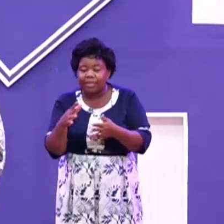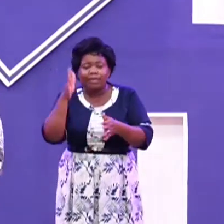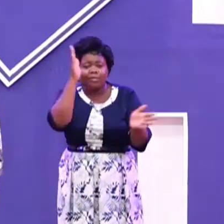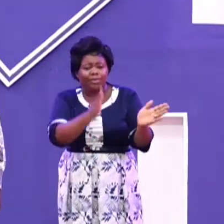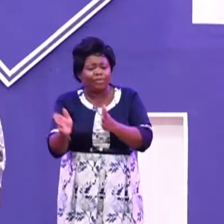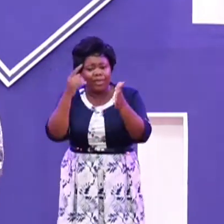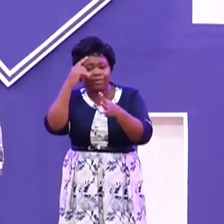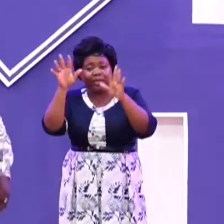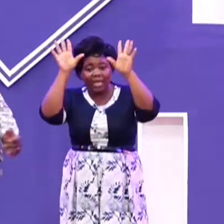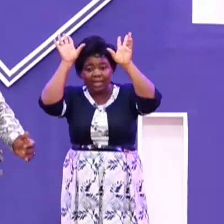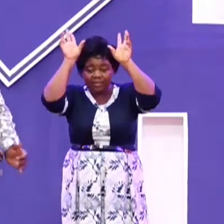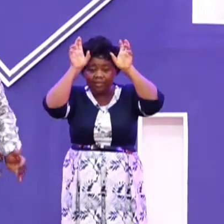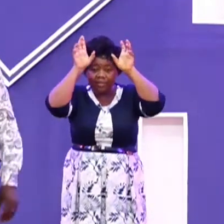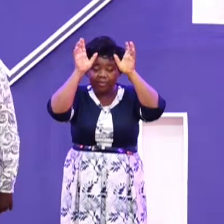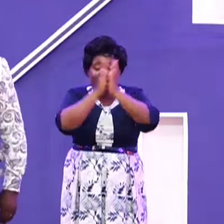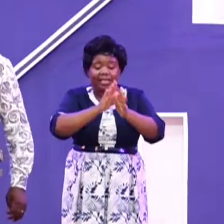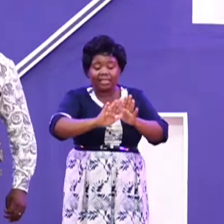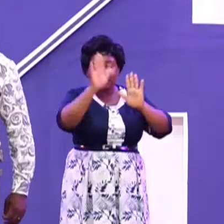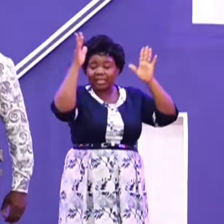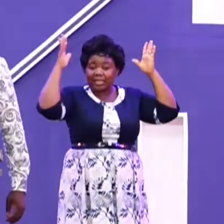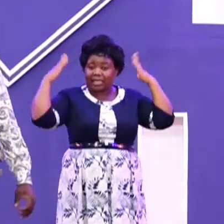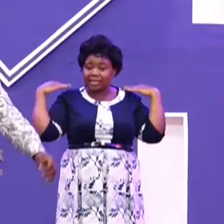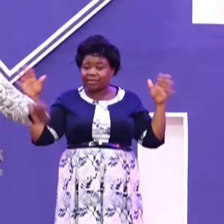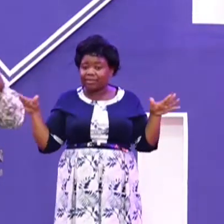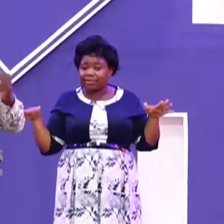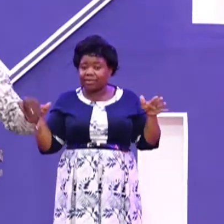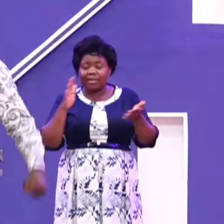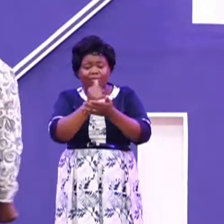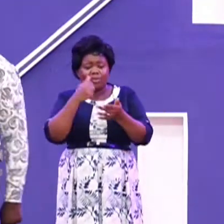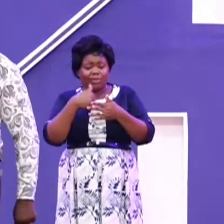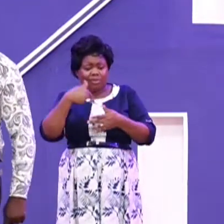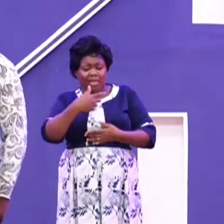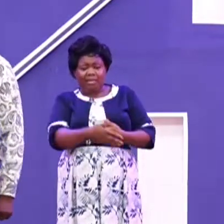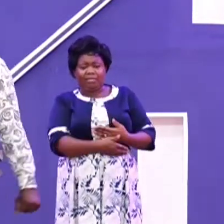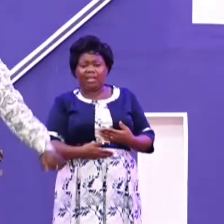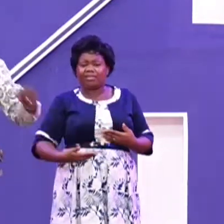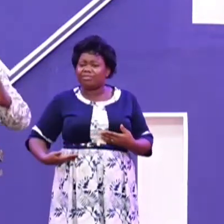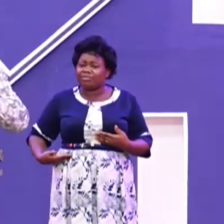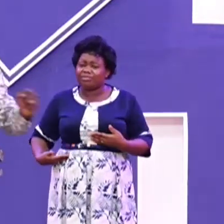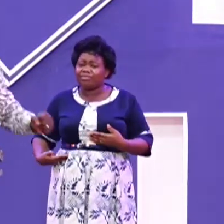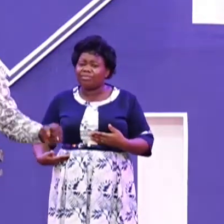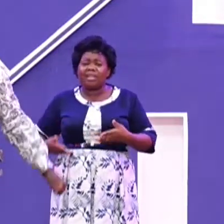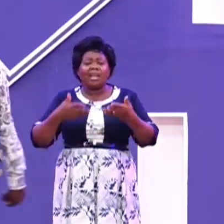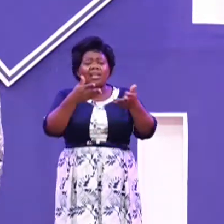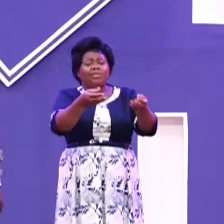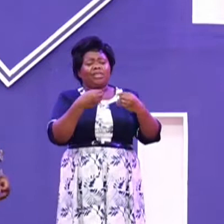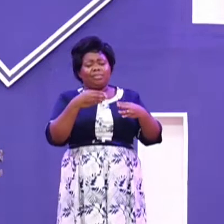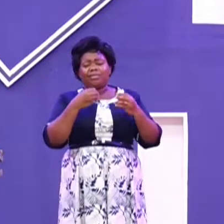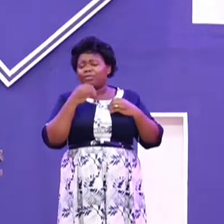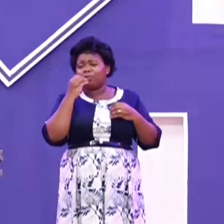the devil and his angels. For I was hungry and you gave me no food.